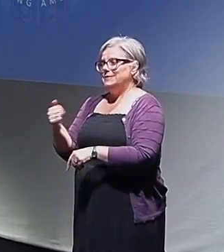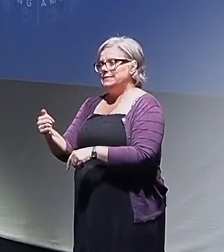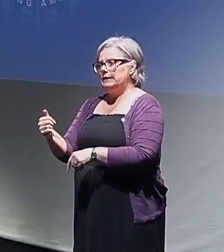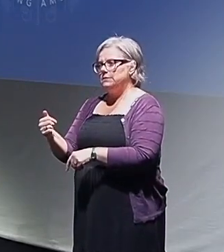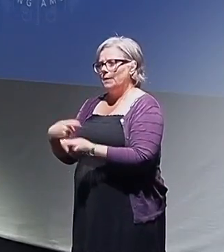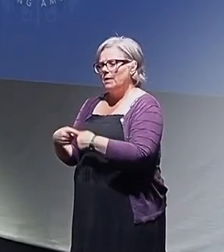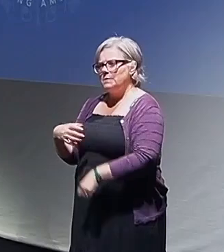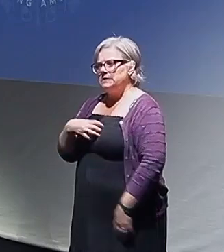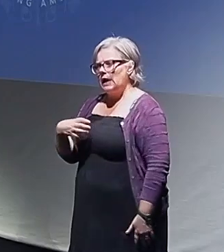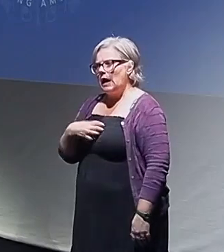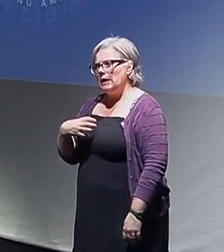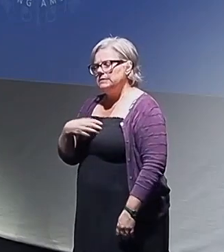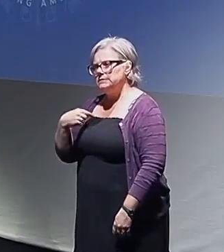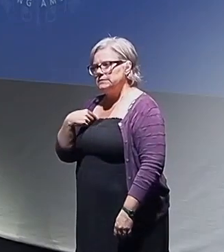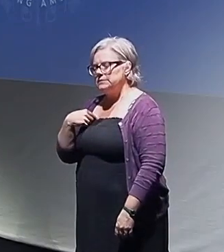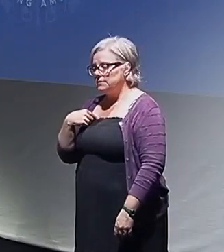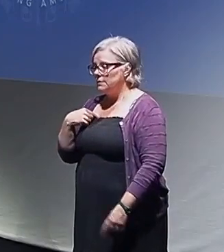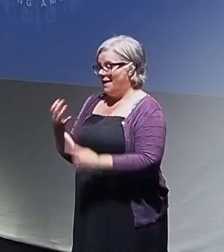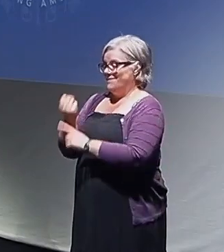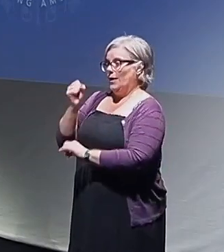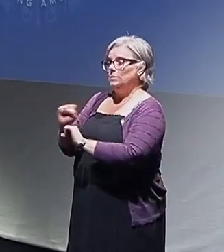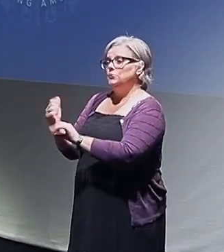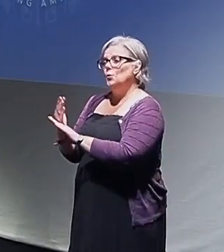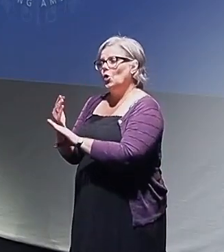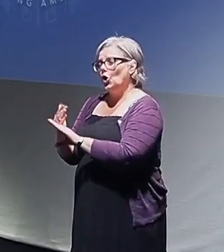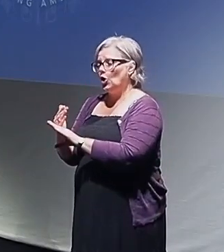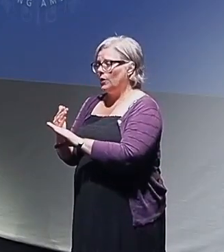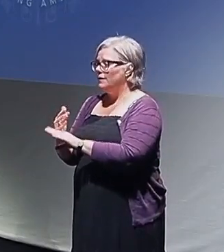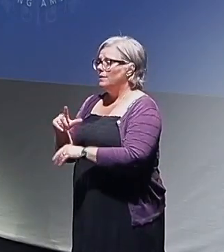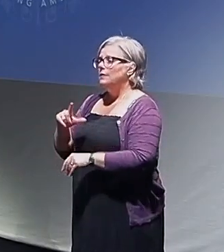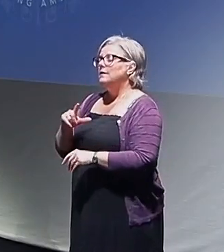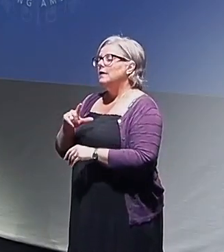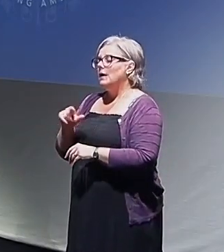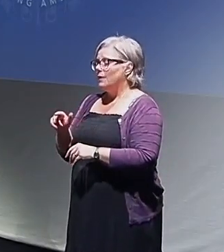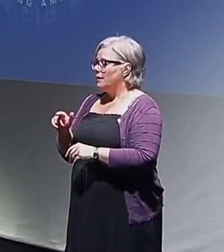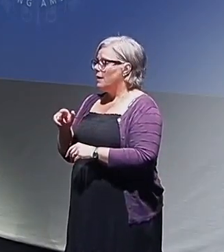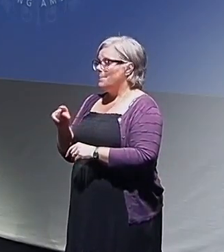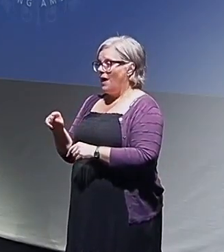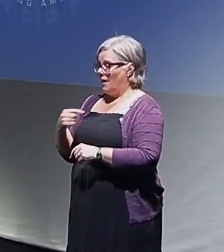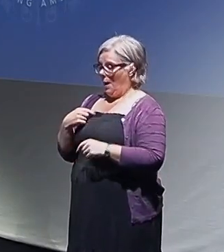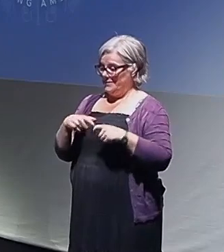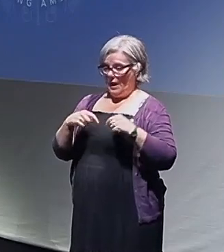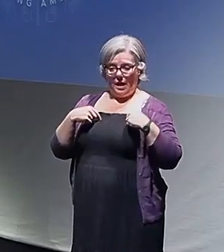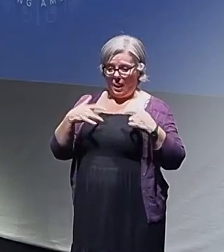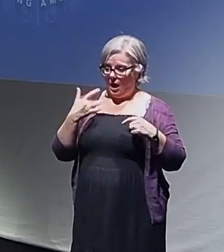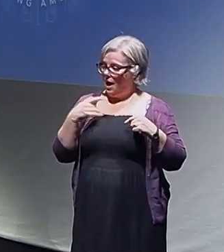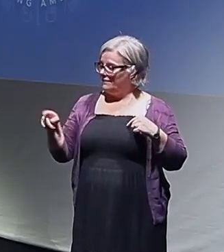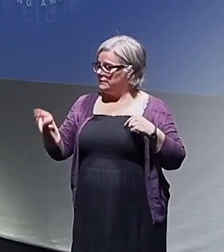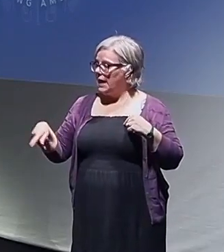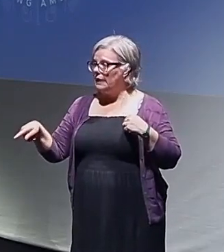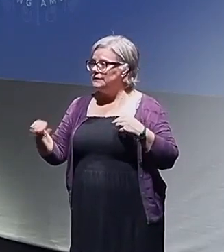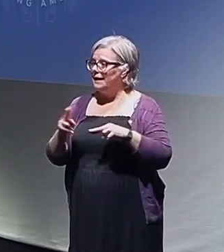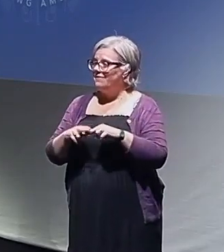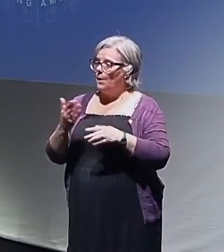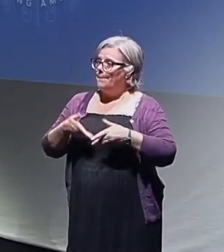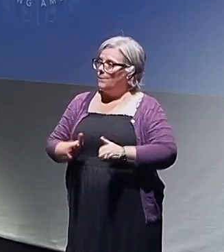scared me when I discovered it, because it's only a matter of timing that, you know, I'm still here and he's not. And if I'd been born